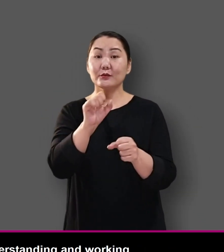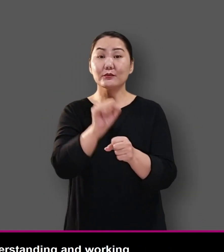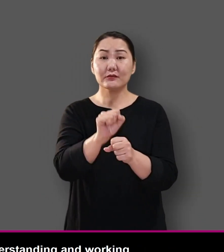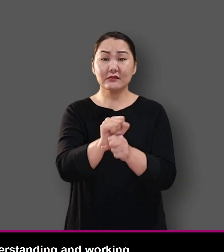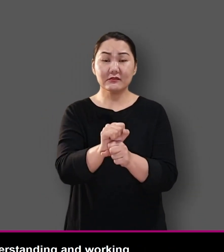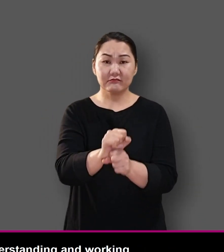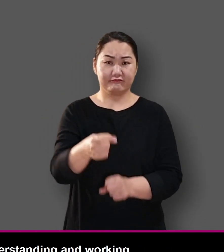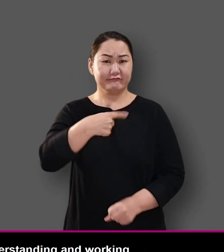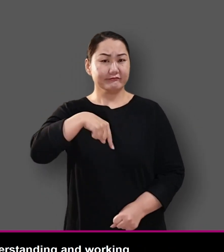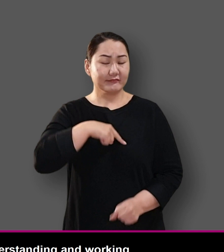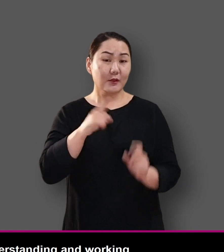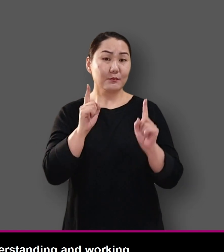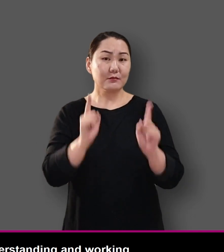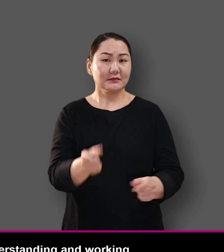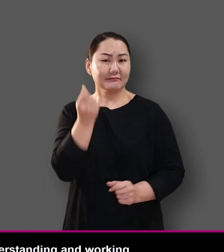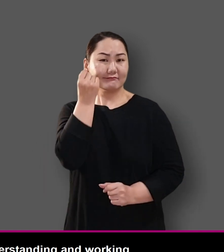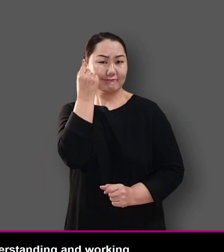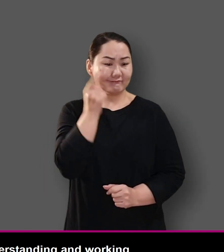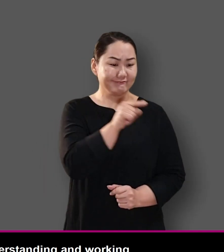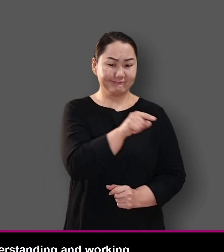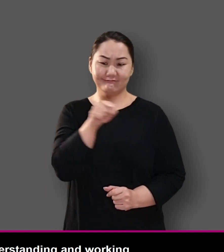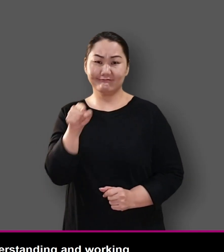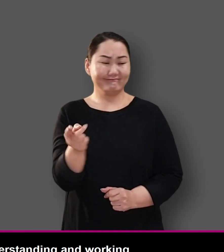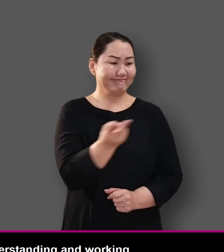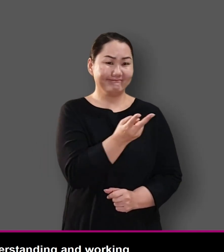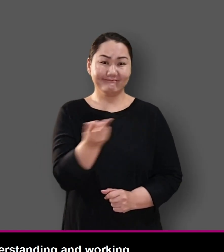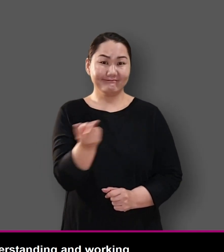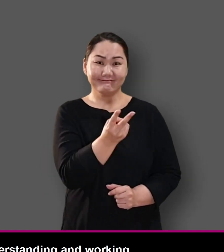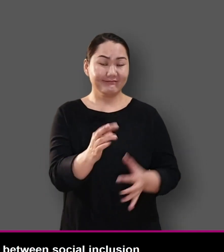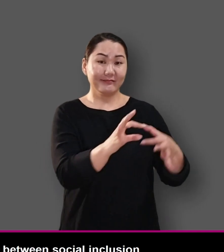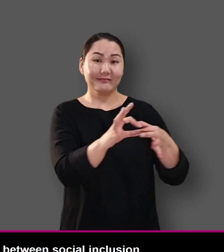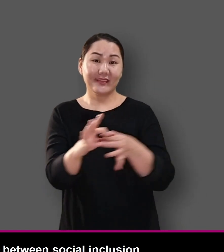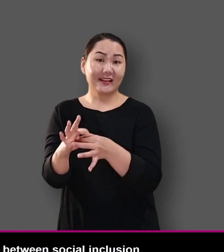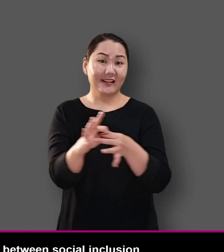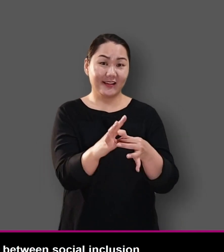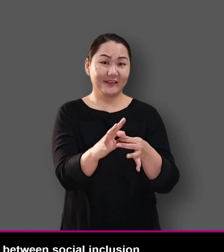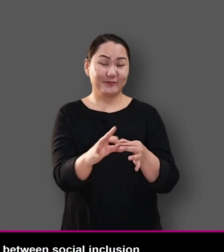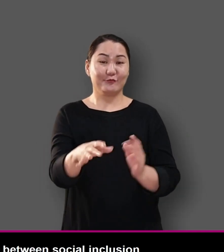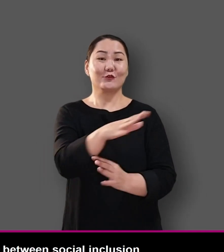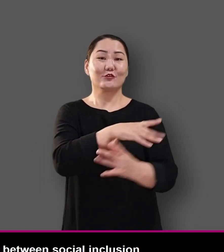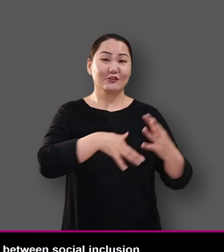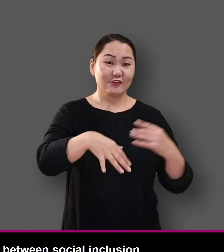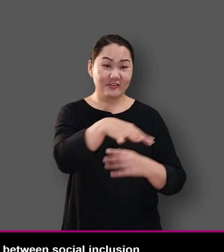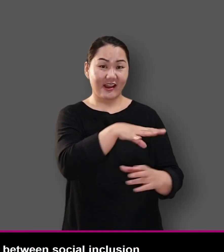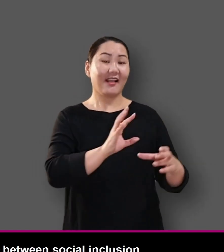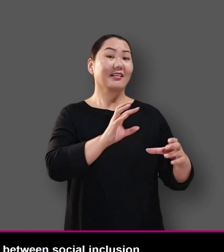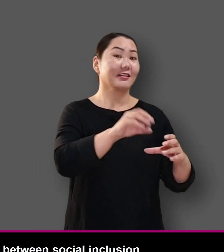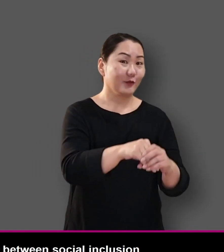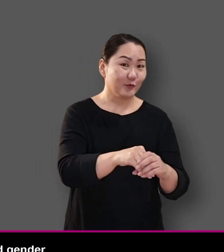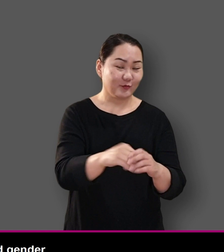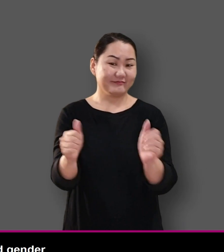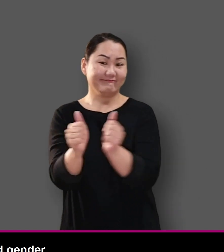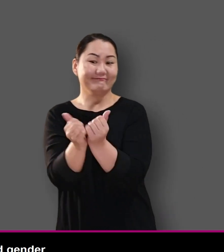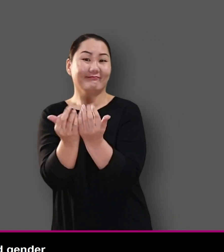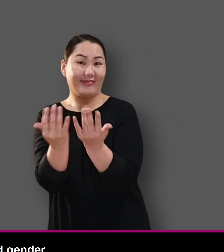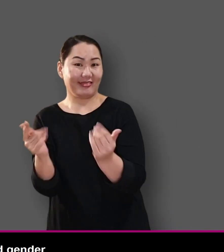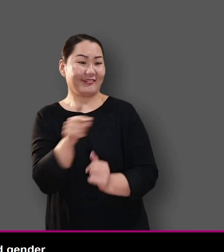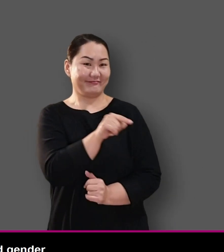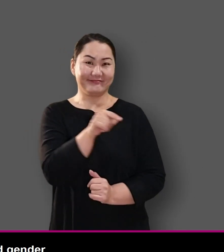we commit to understanding and working on the intersections between social inclusion and gender,